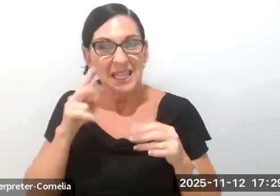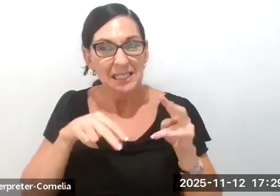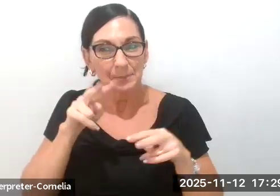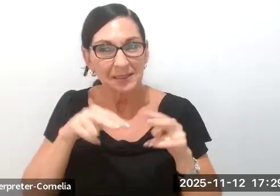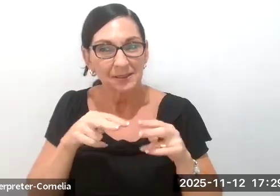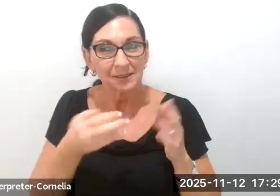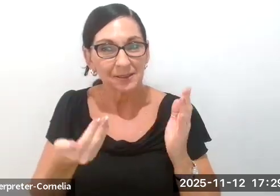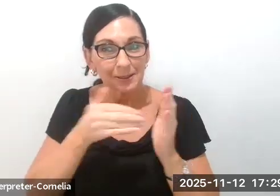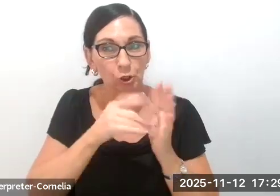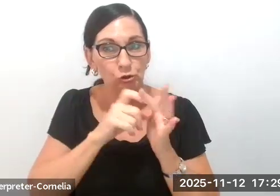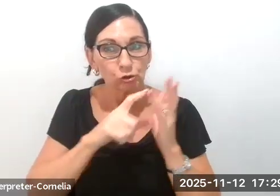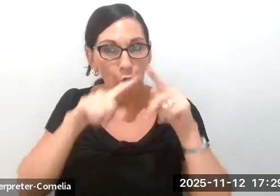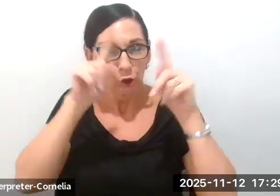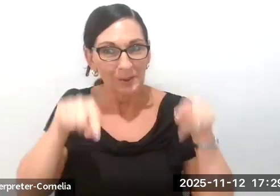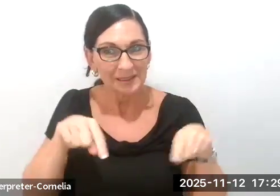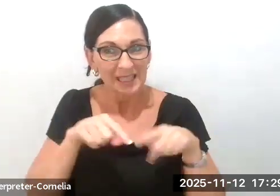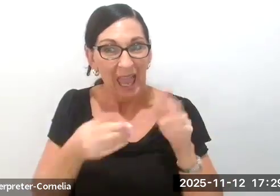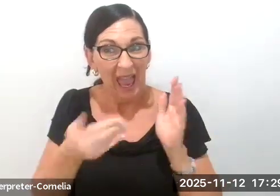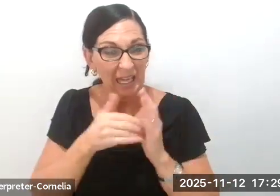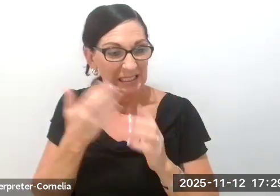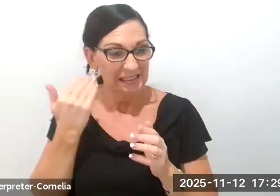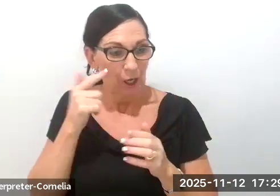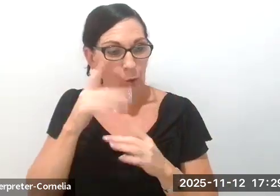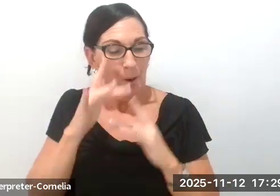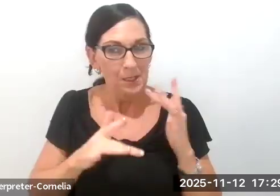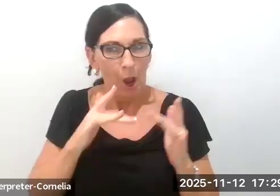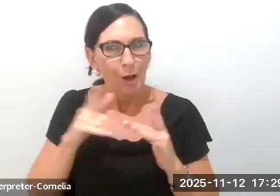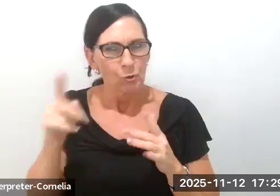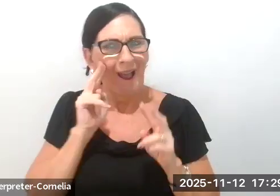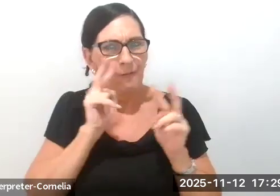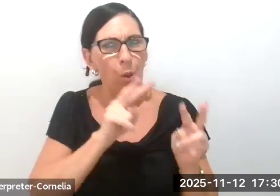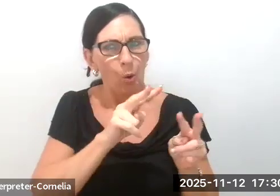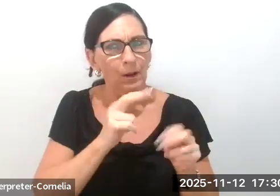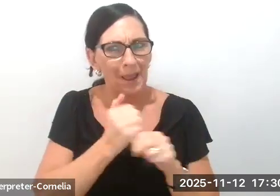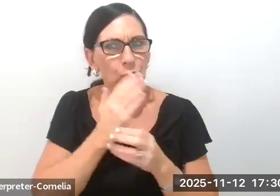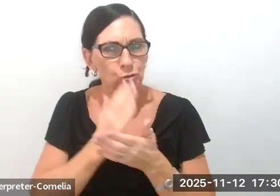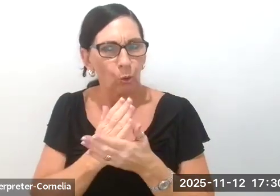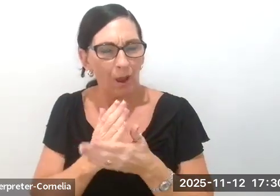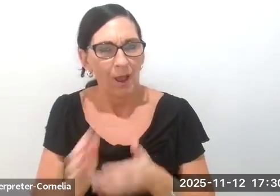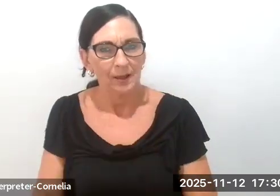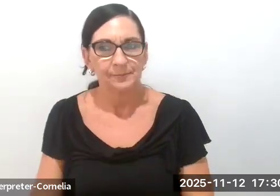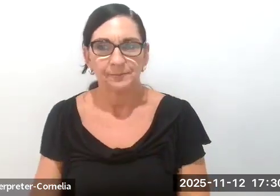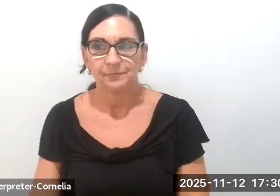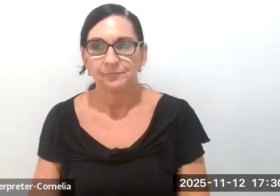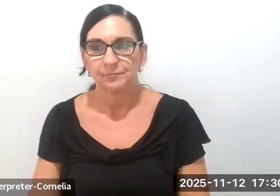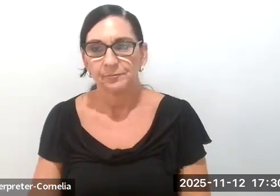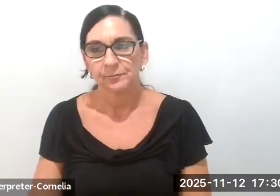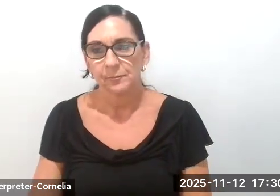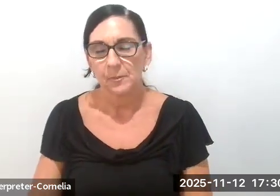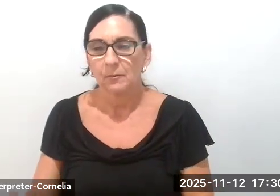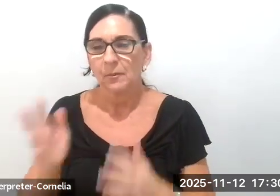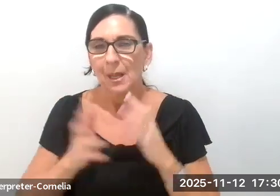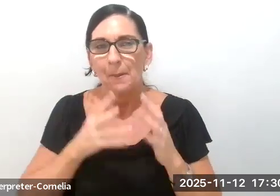documents list on the website. So make sure you have a look at that as well. So the connection of your work to